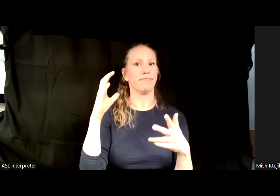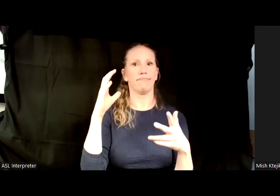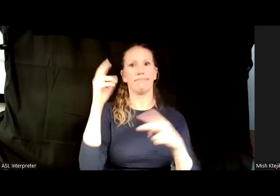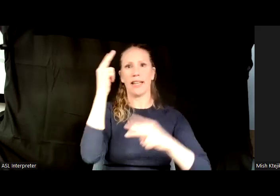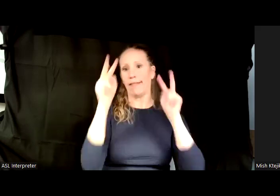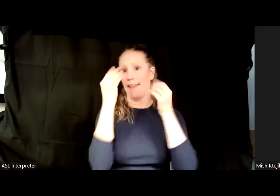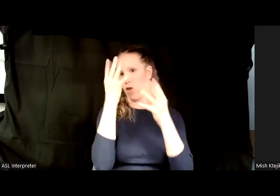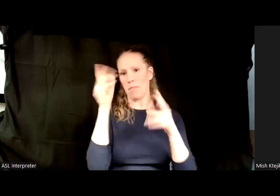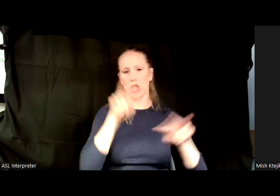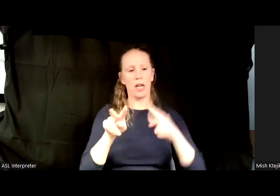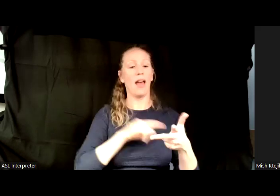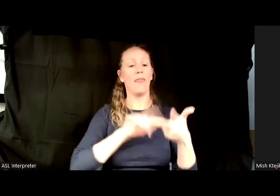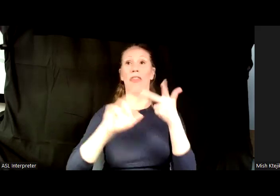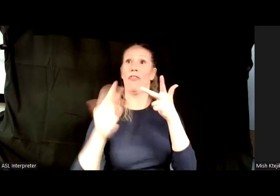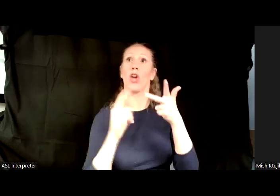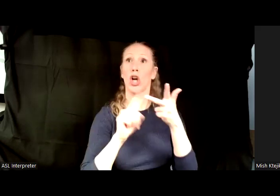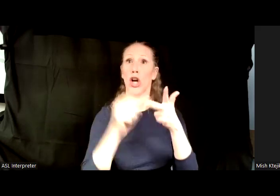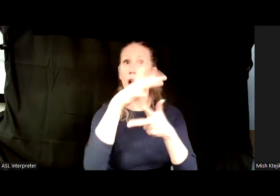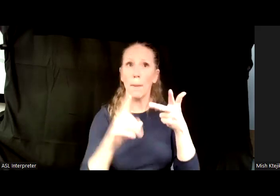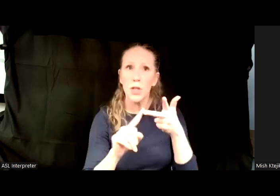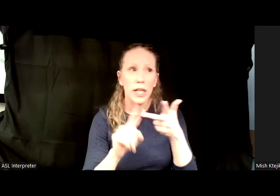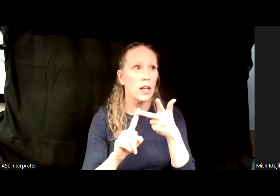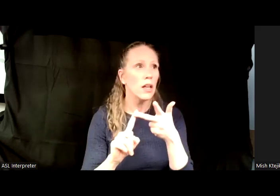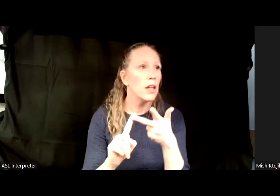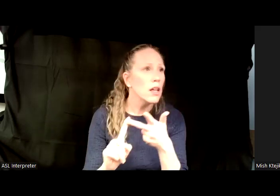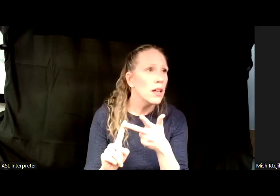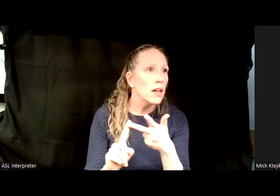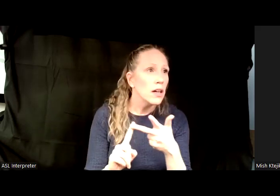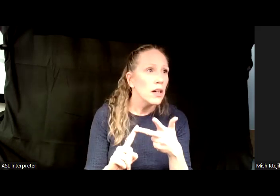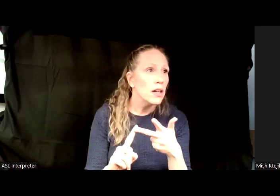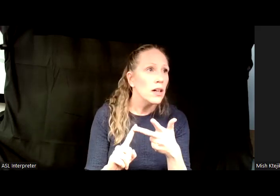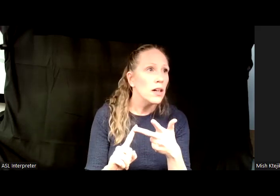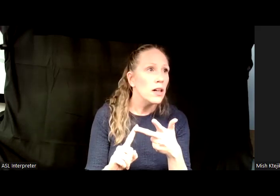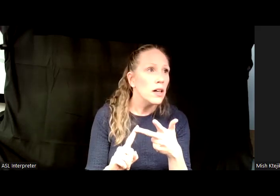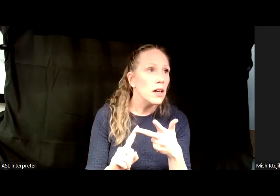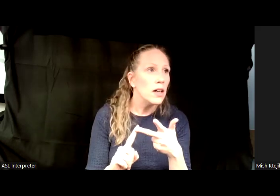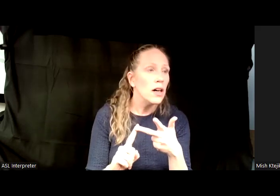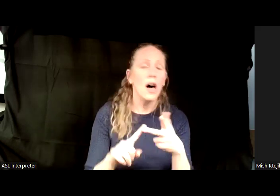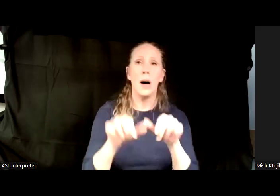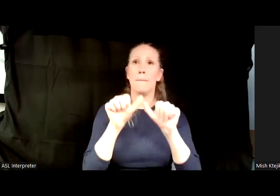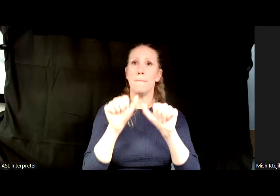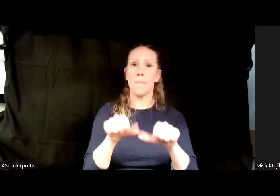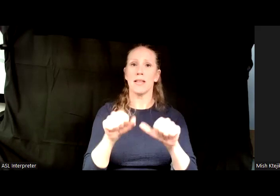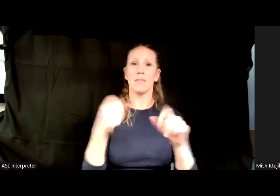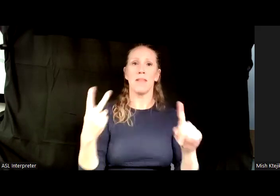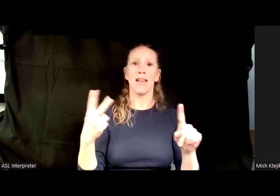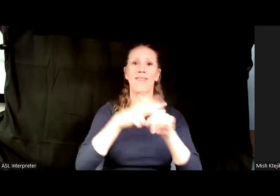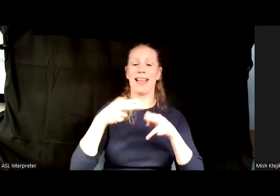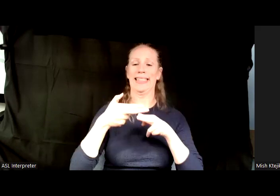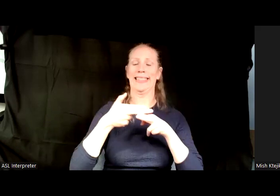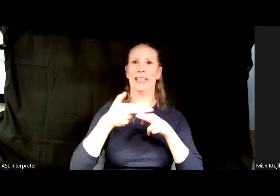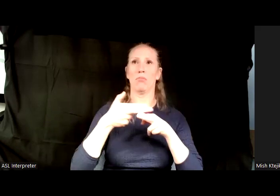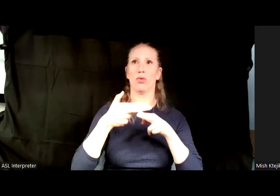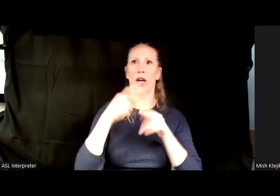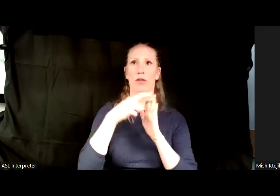is to, a possibility of filing a temporary rule,